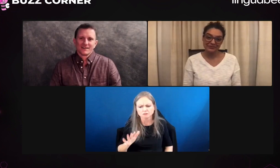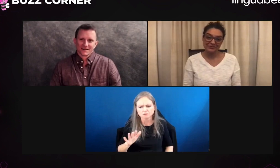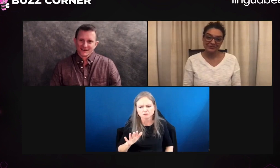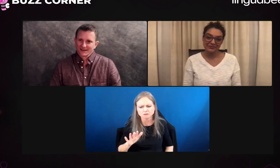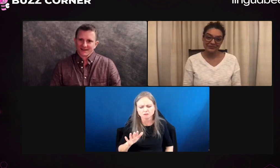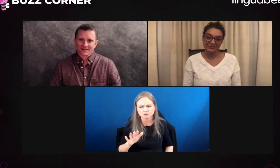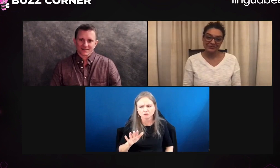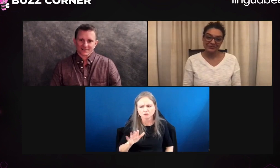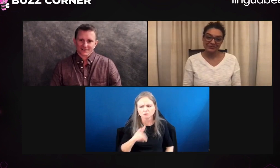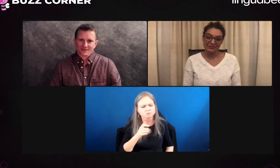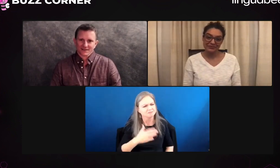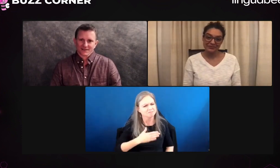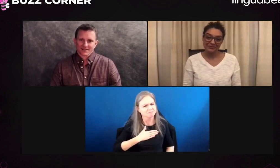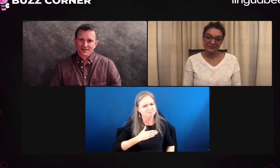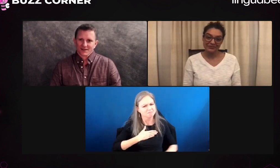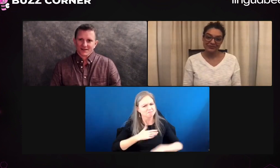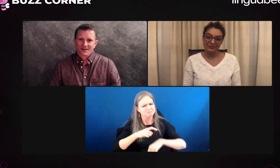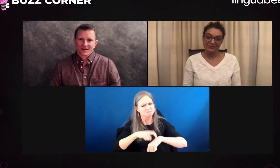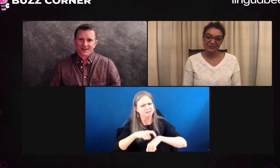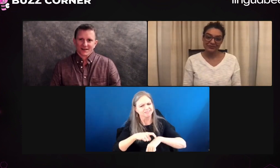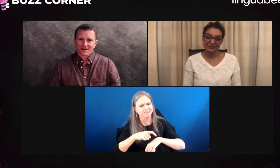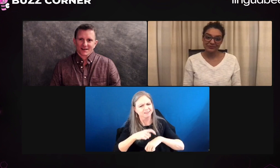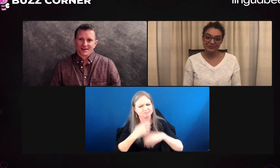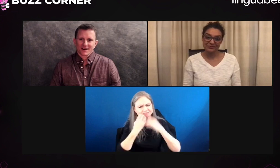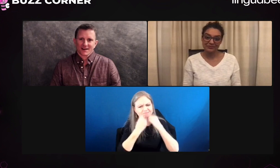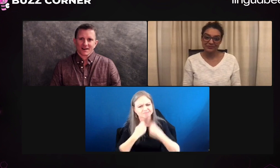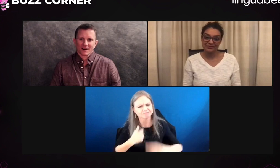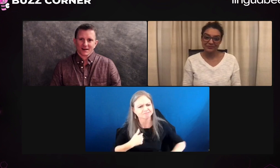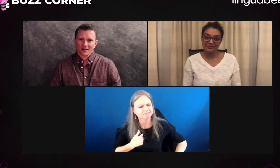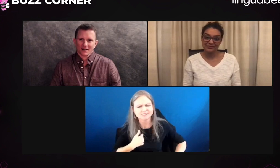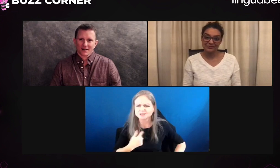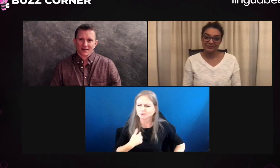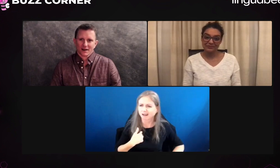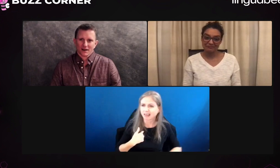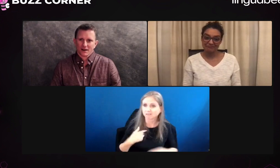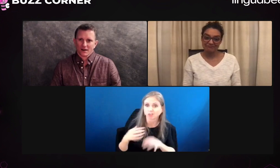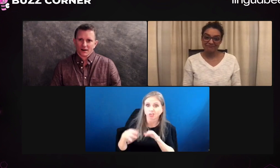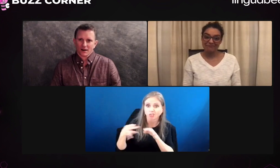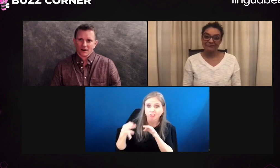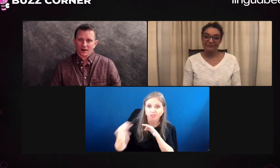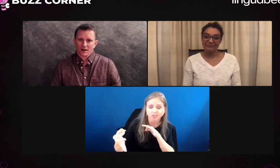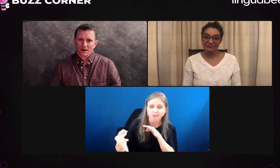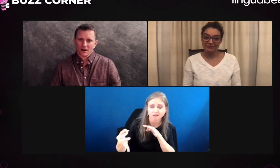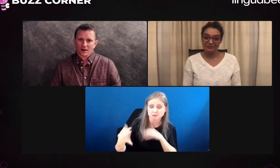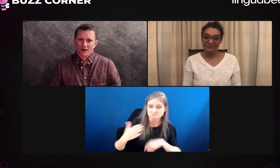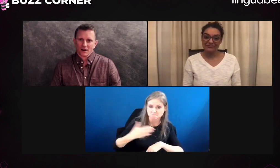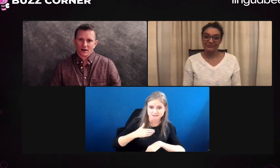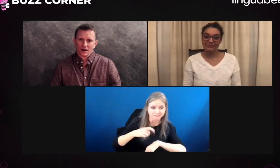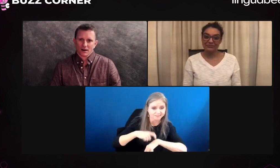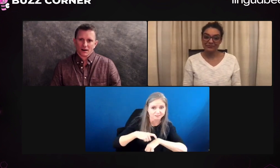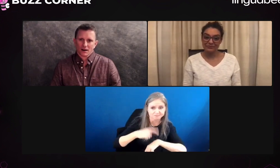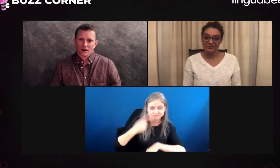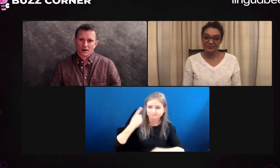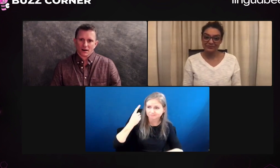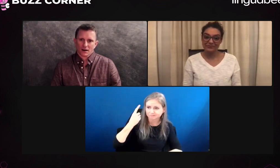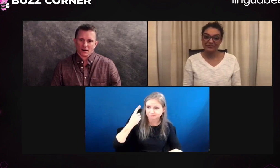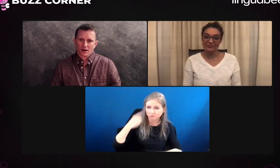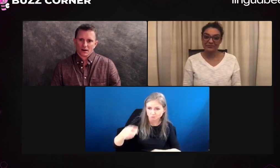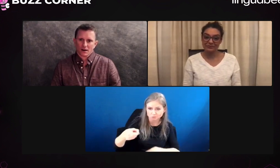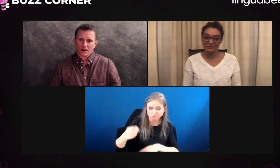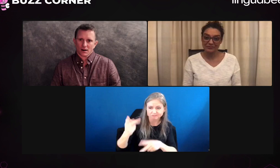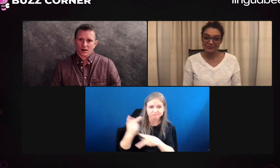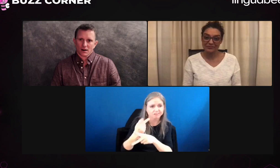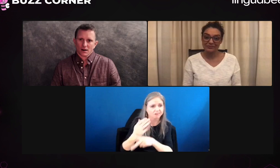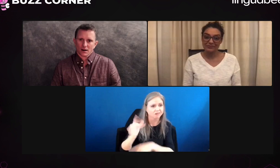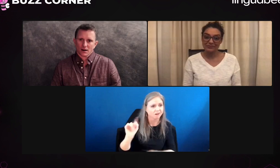not uniformly placed in the center of the camera. And my time is valuable, right? And so the longer we're